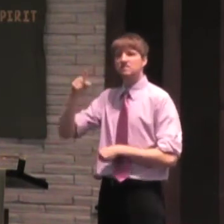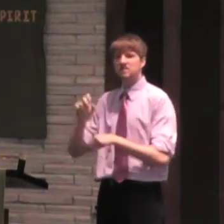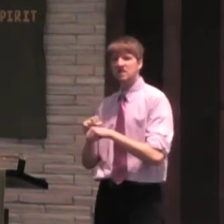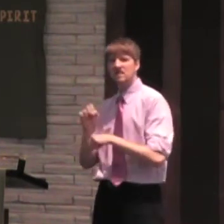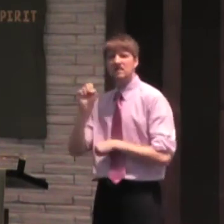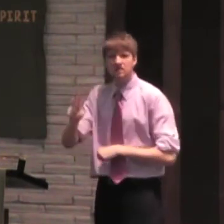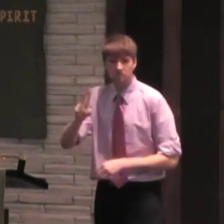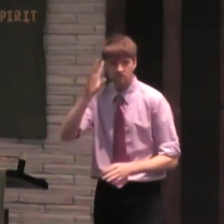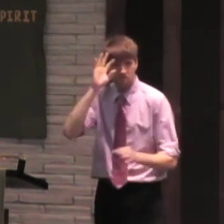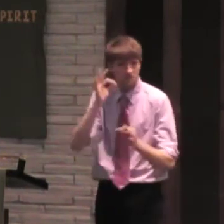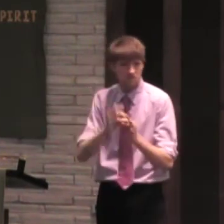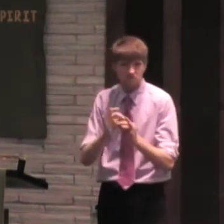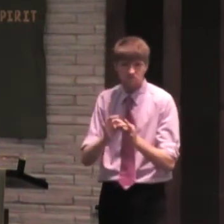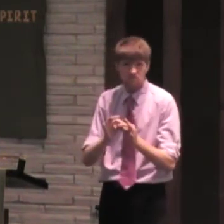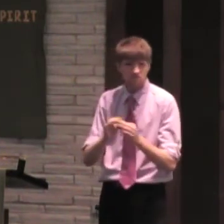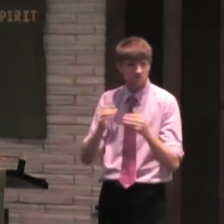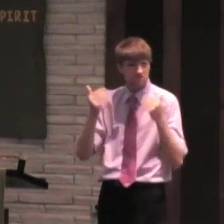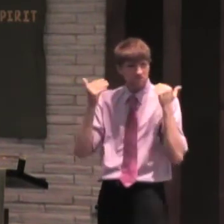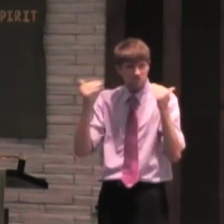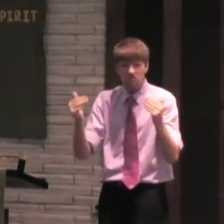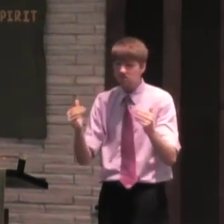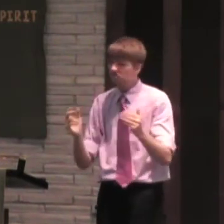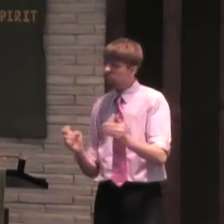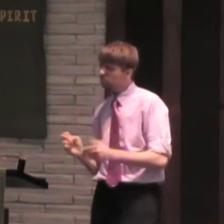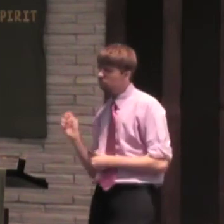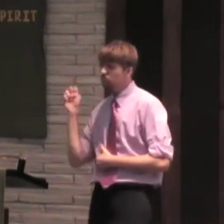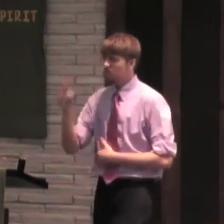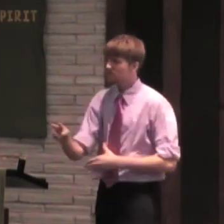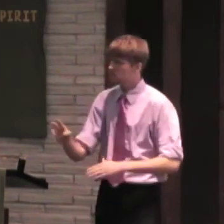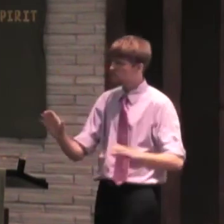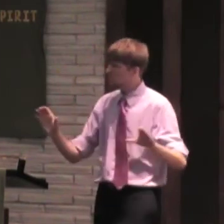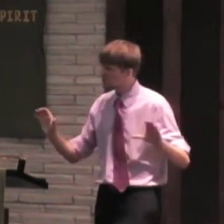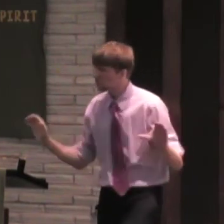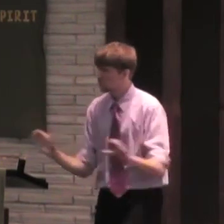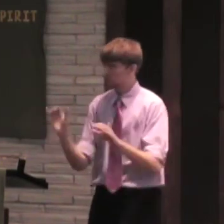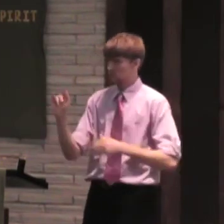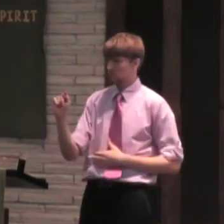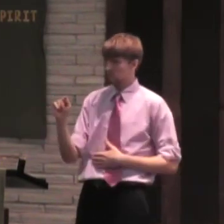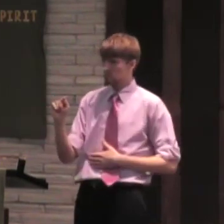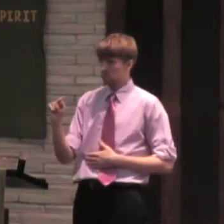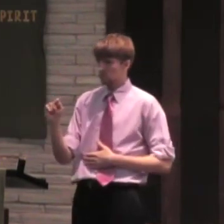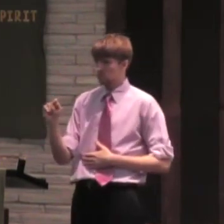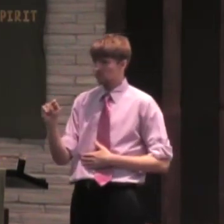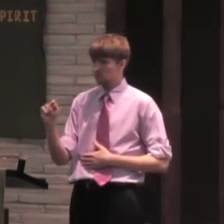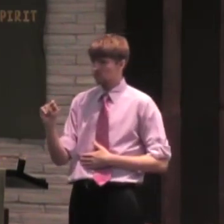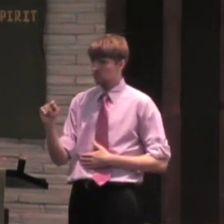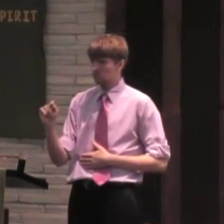At that time, we have to have a leap of faith. We have to go ahead and jump forward and do it.